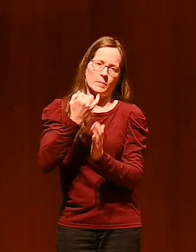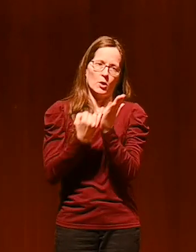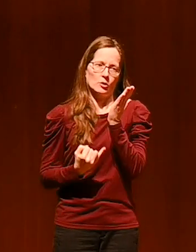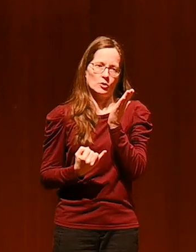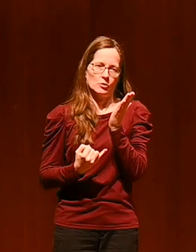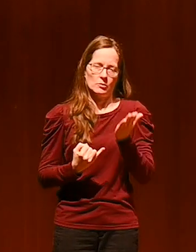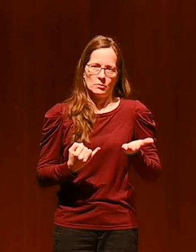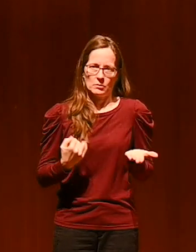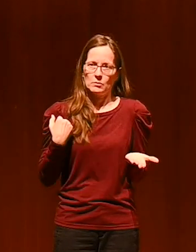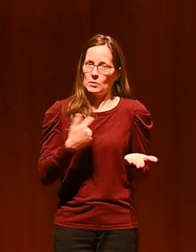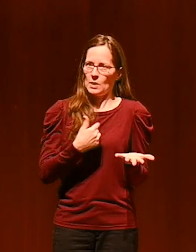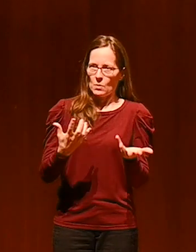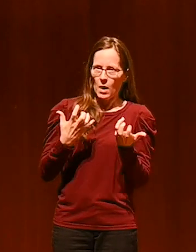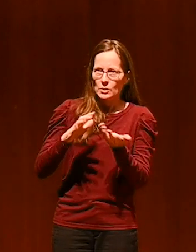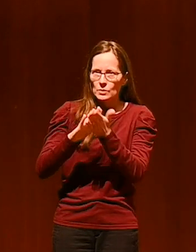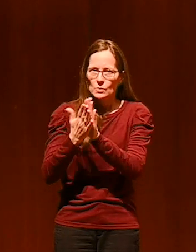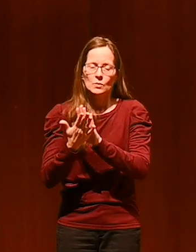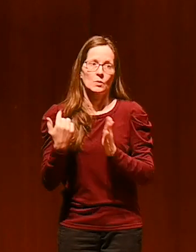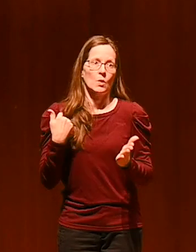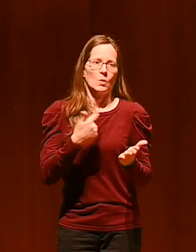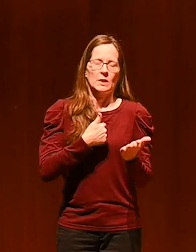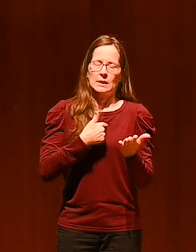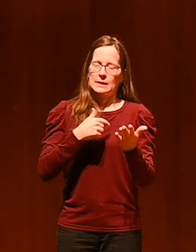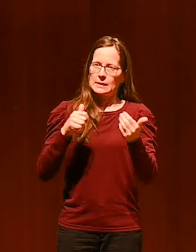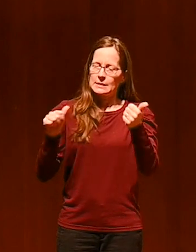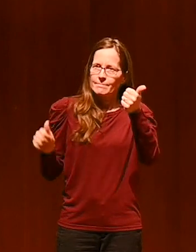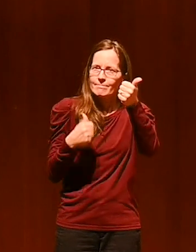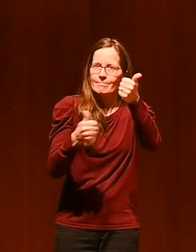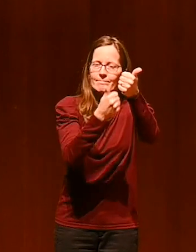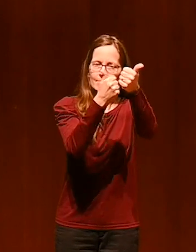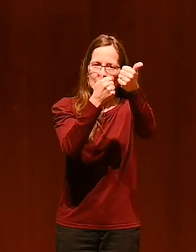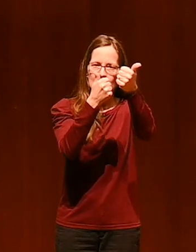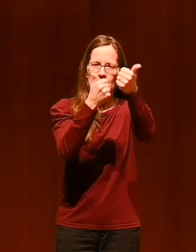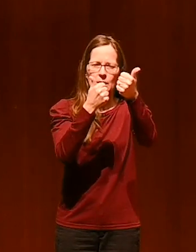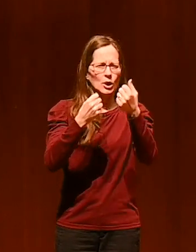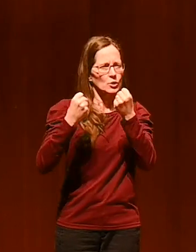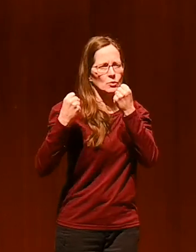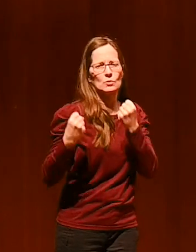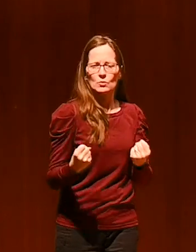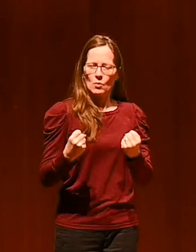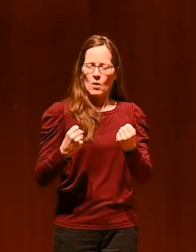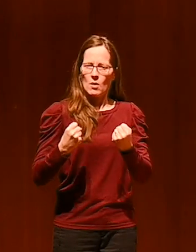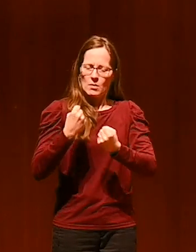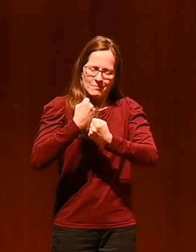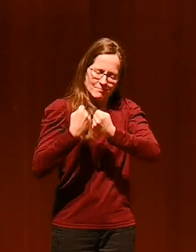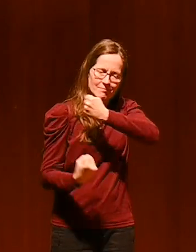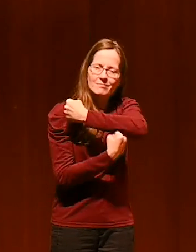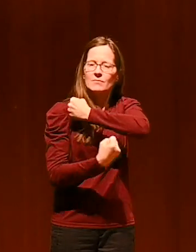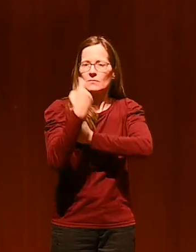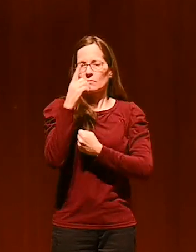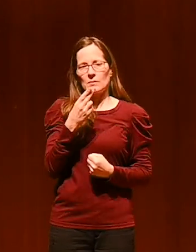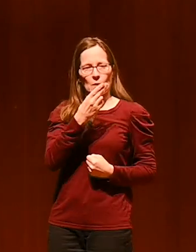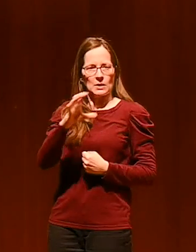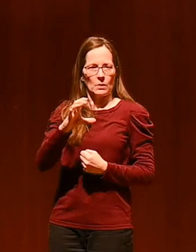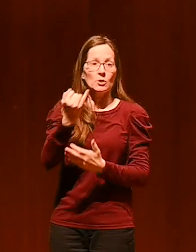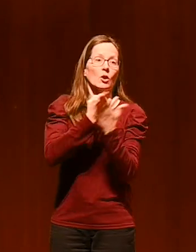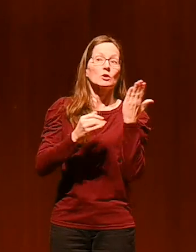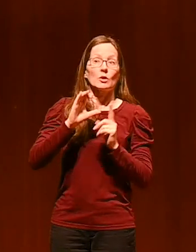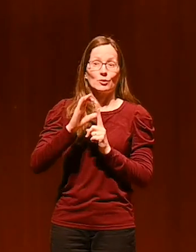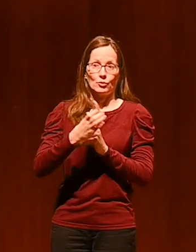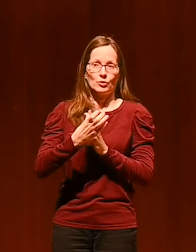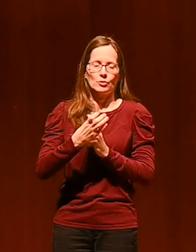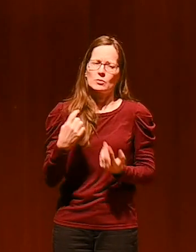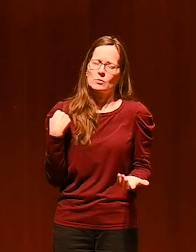We aspire to be a strong vertebrae in the backbone of Howard County's arts culture. And we're so privileged here